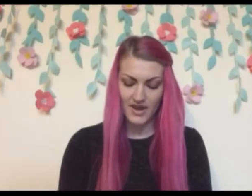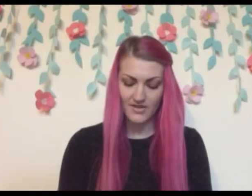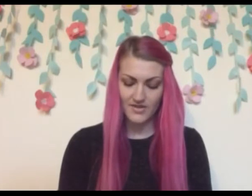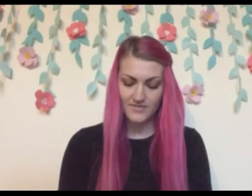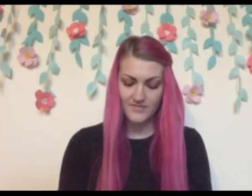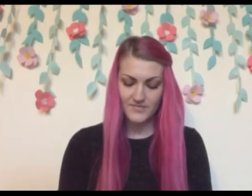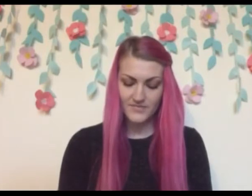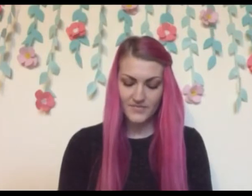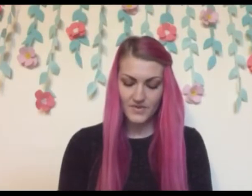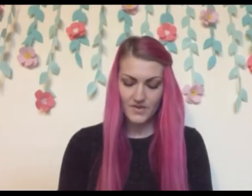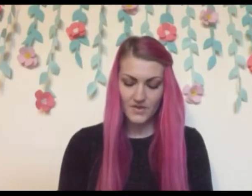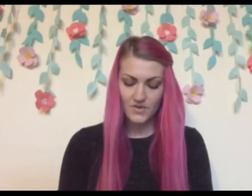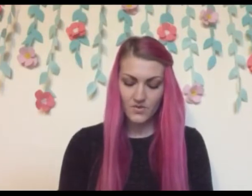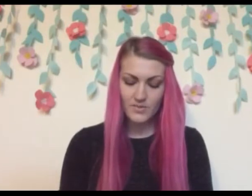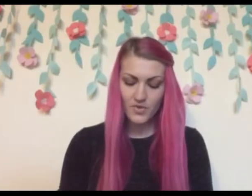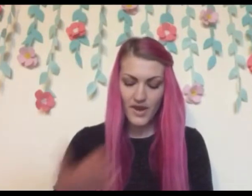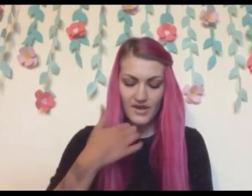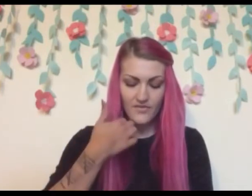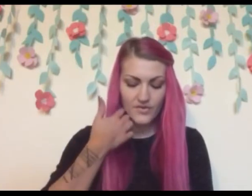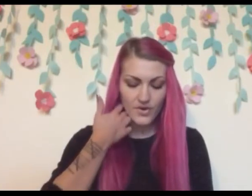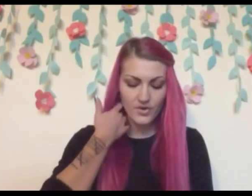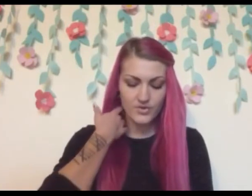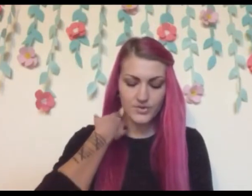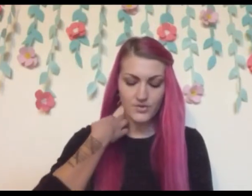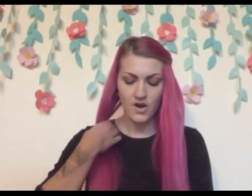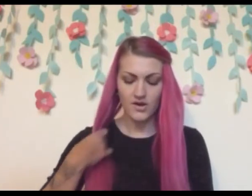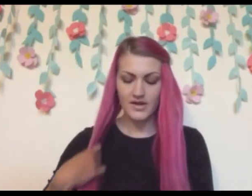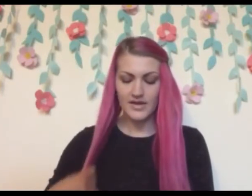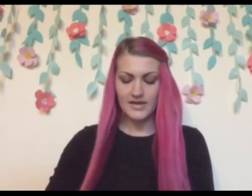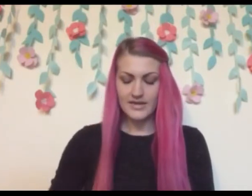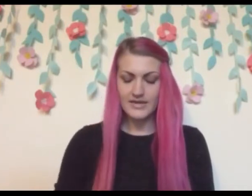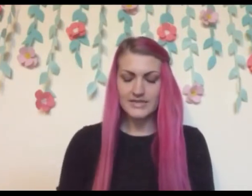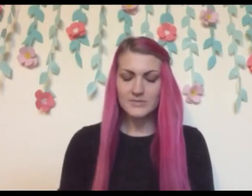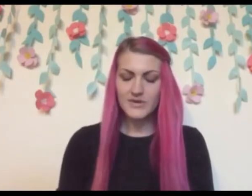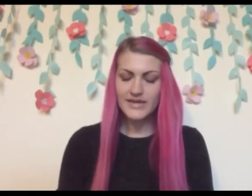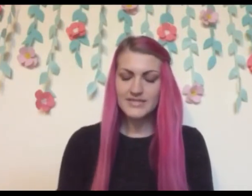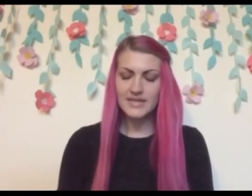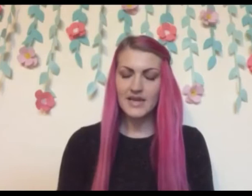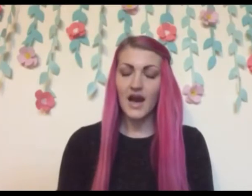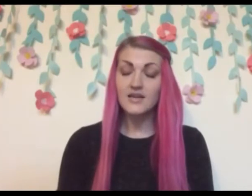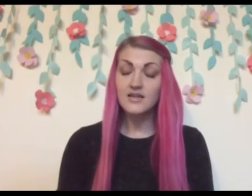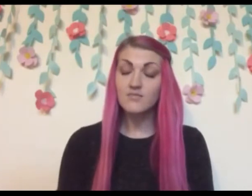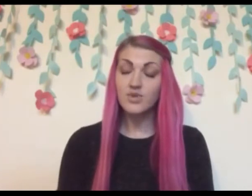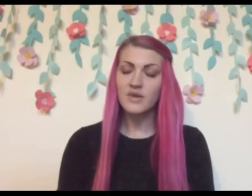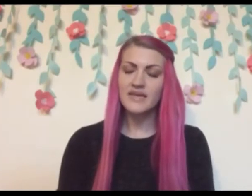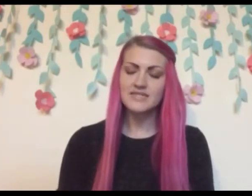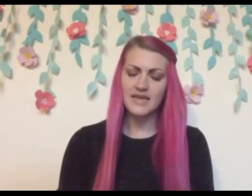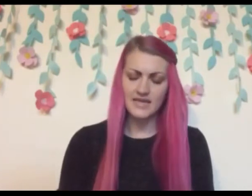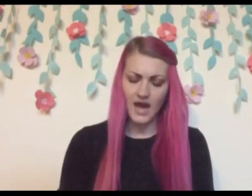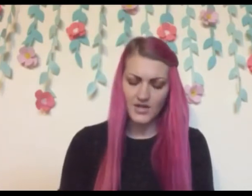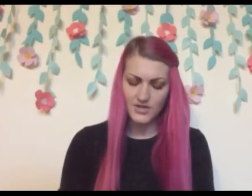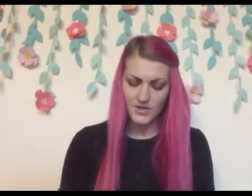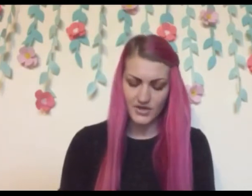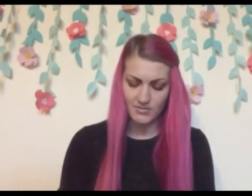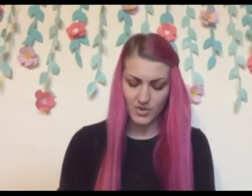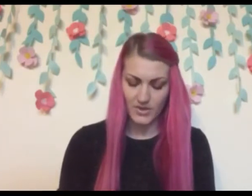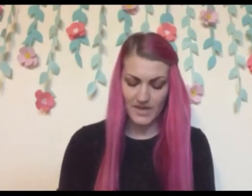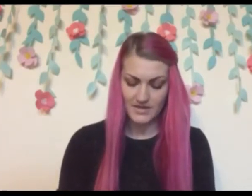and strength. We pray for those who are experiencing unemployment